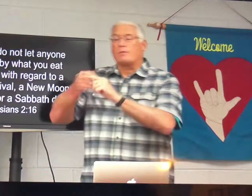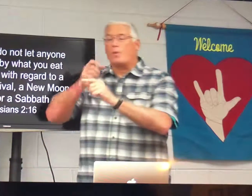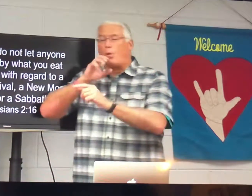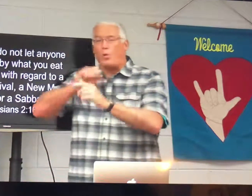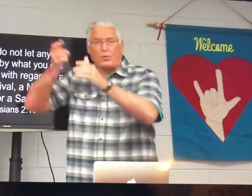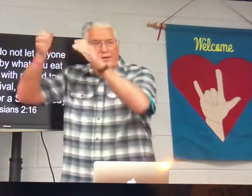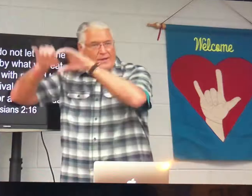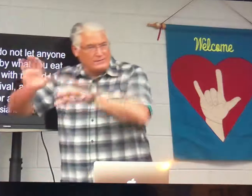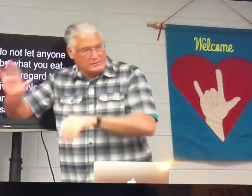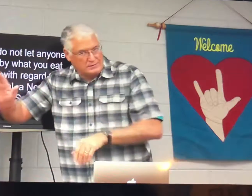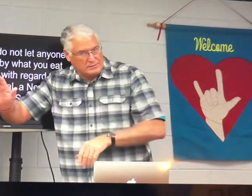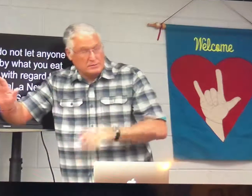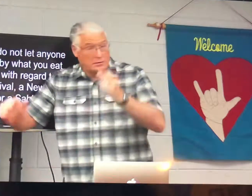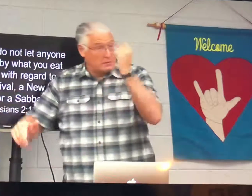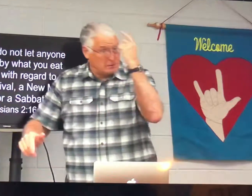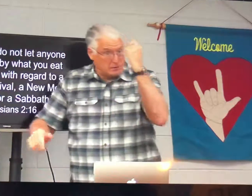Mind voice? No.